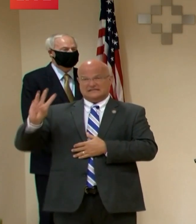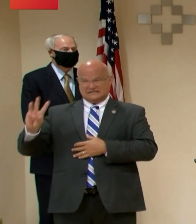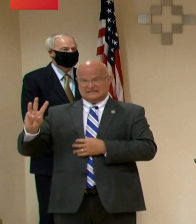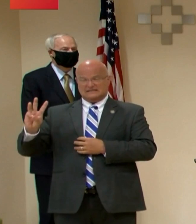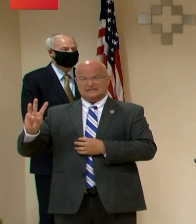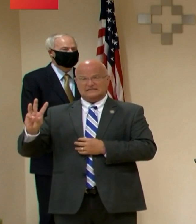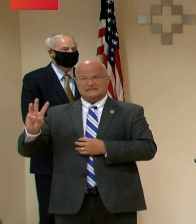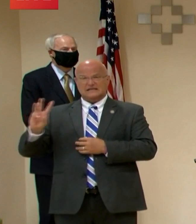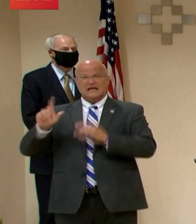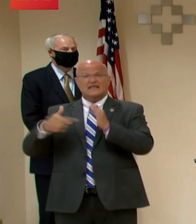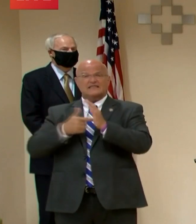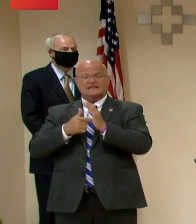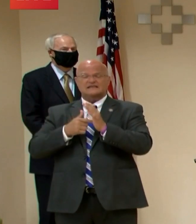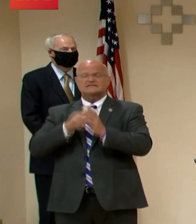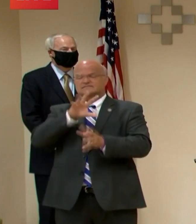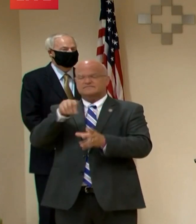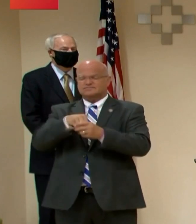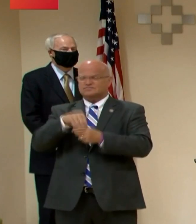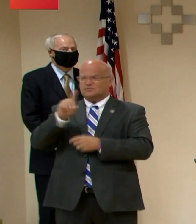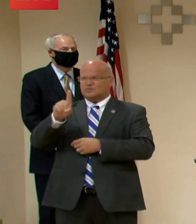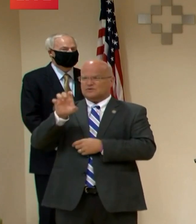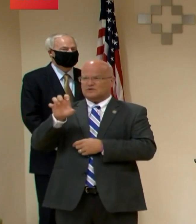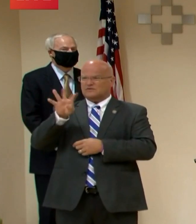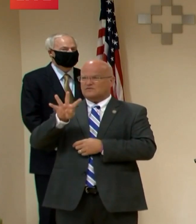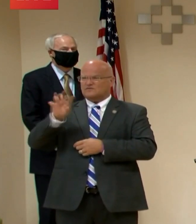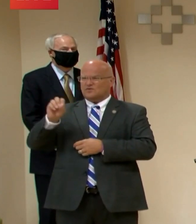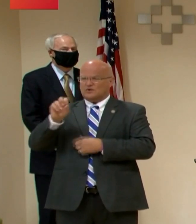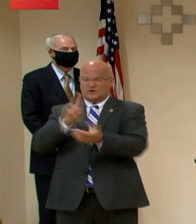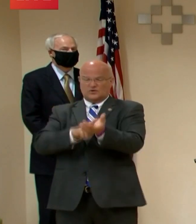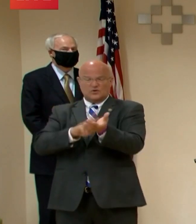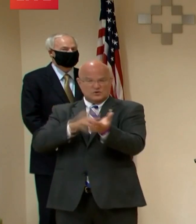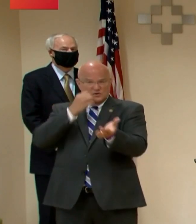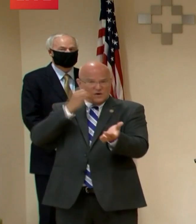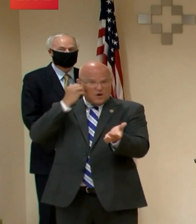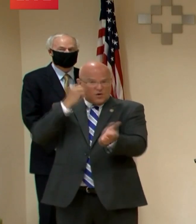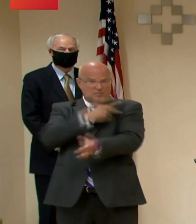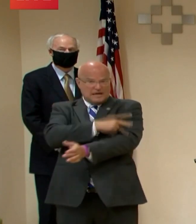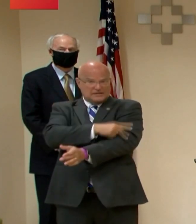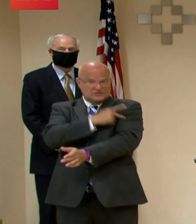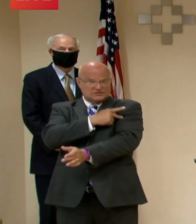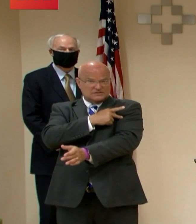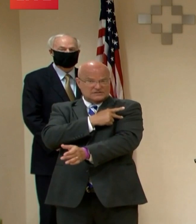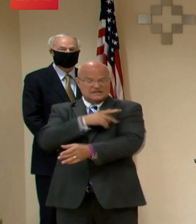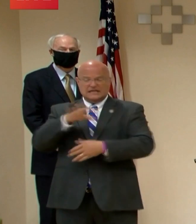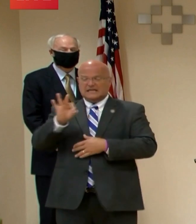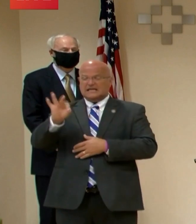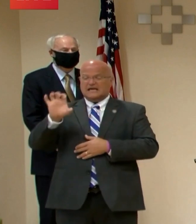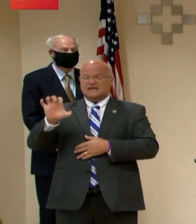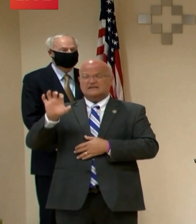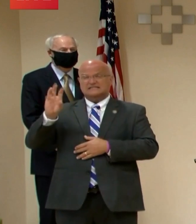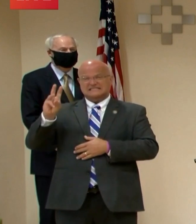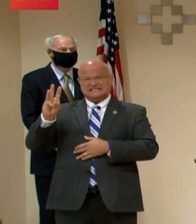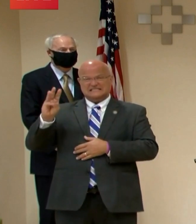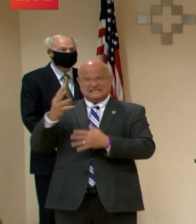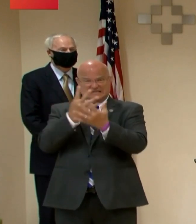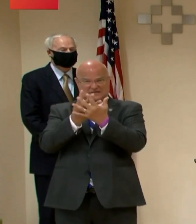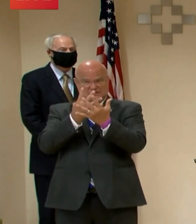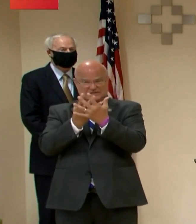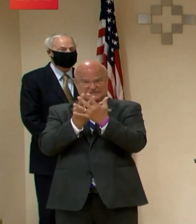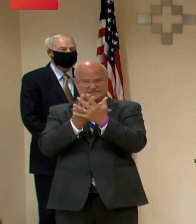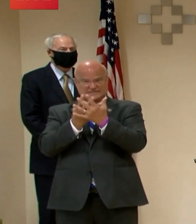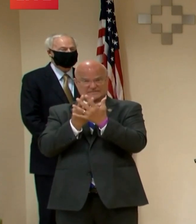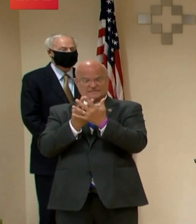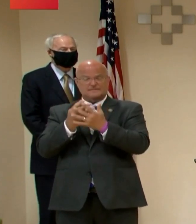6,876. This is comprised of 140 nursing home patients, 916 correctional